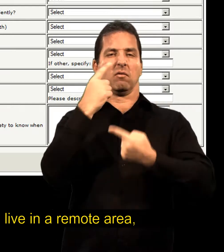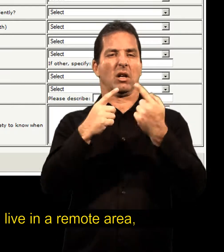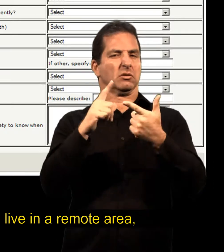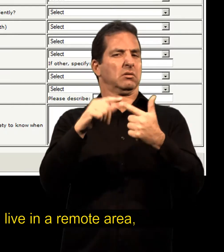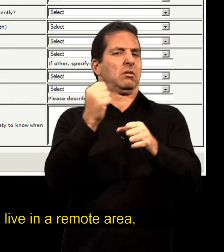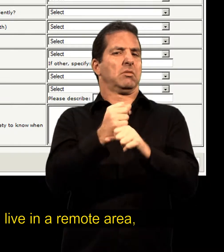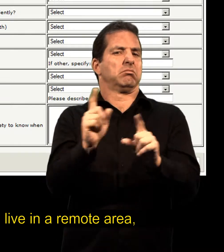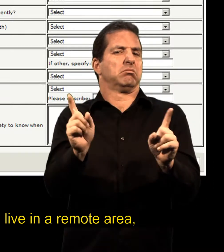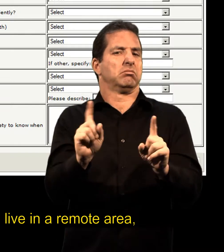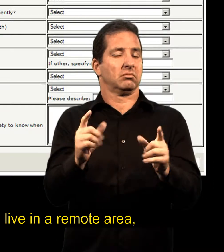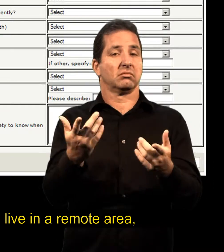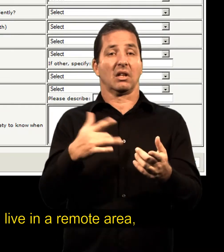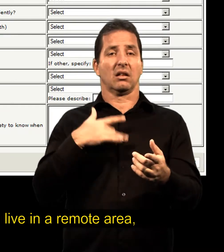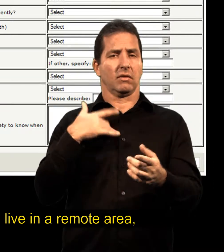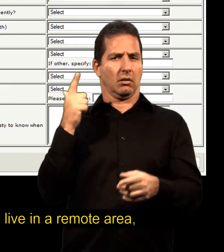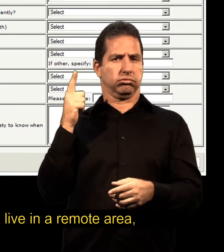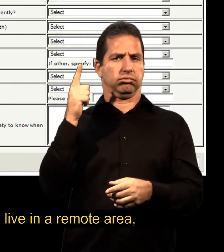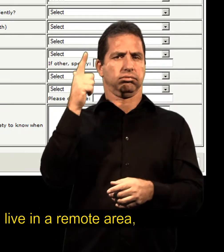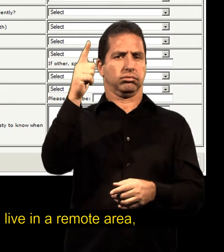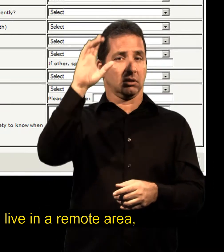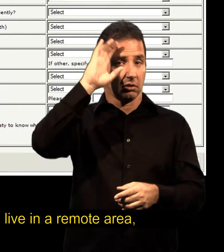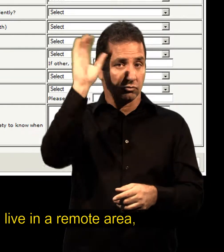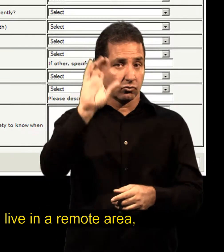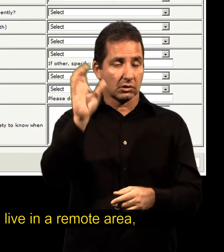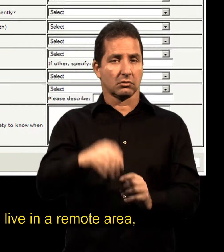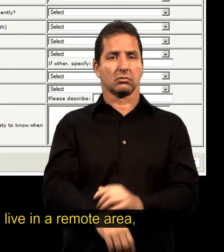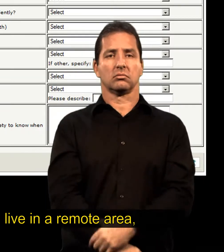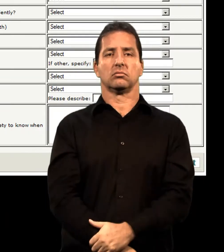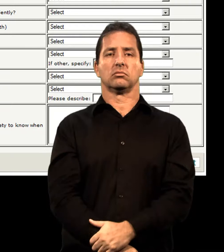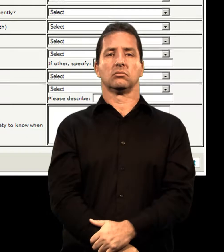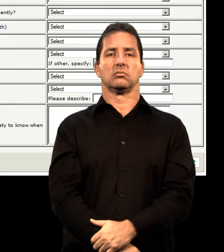It may be that you live in a remote area,